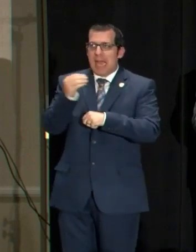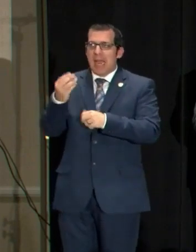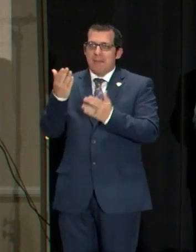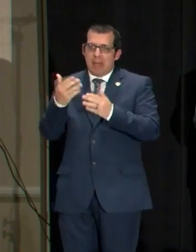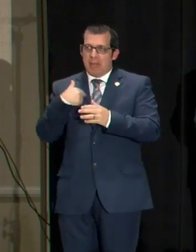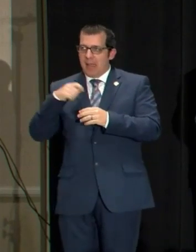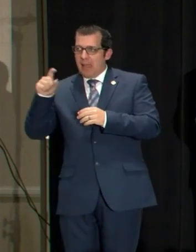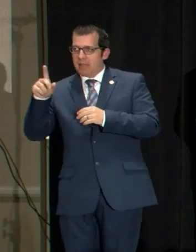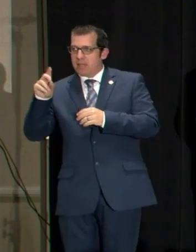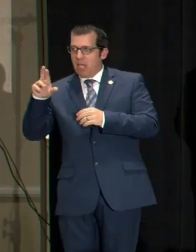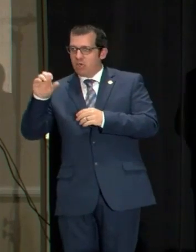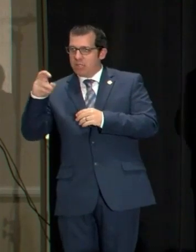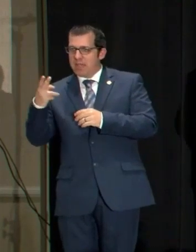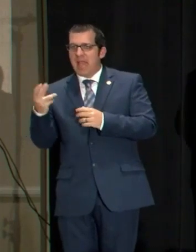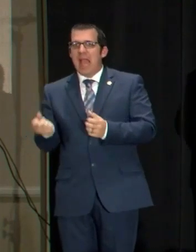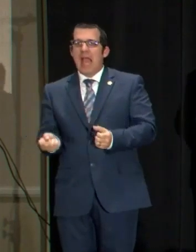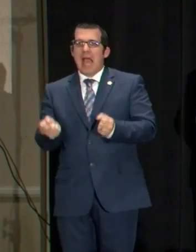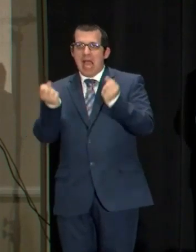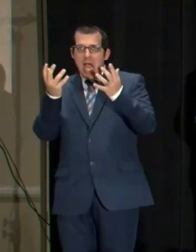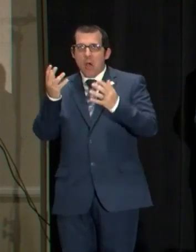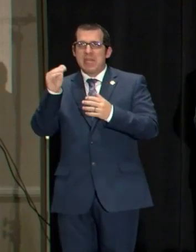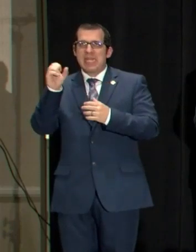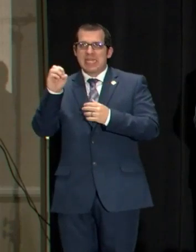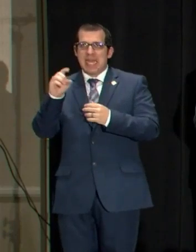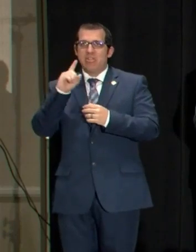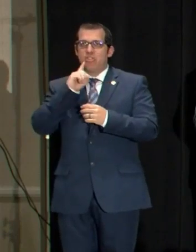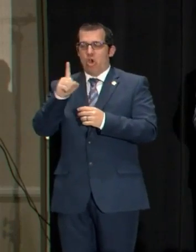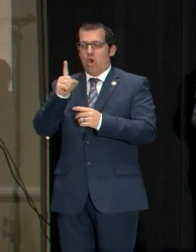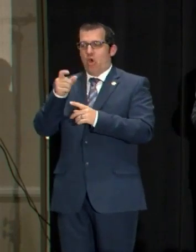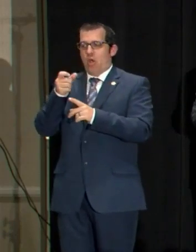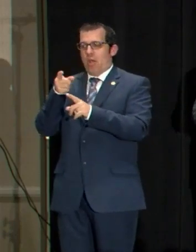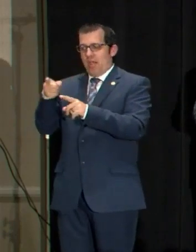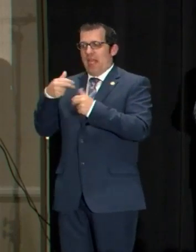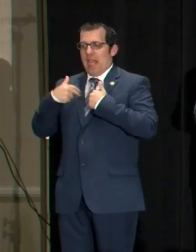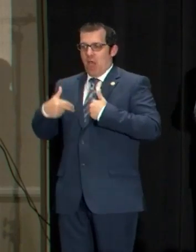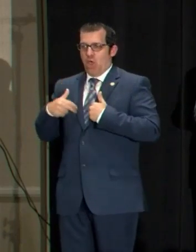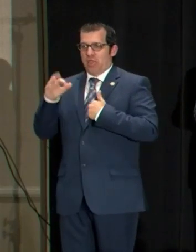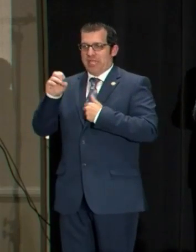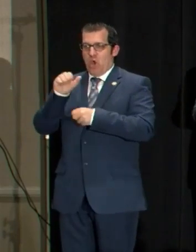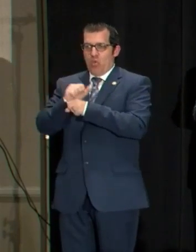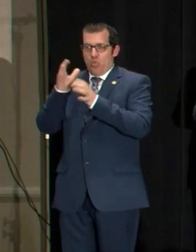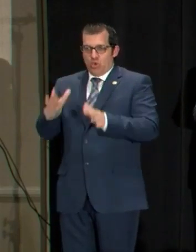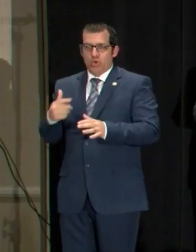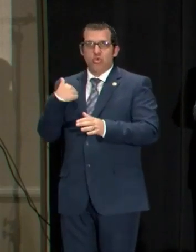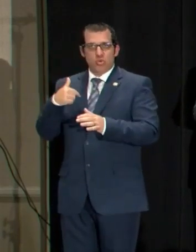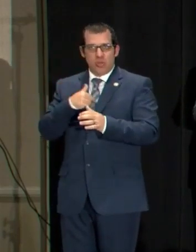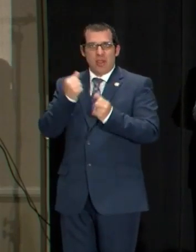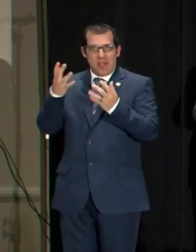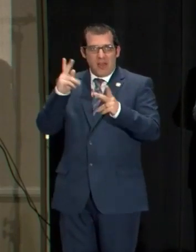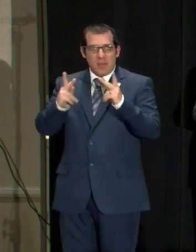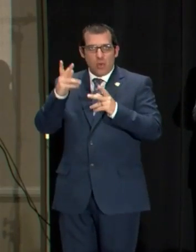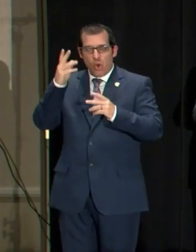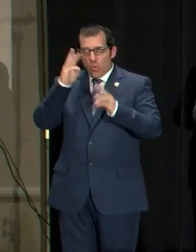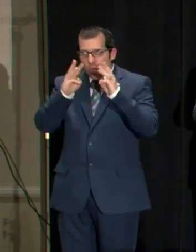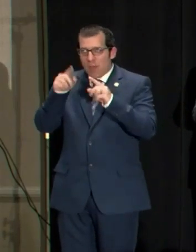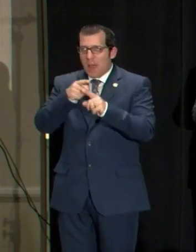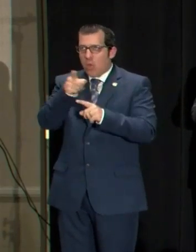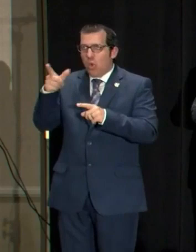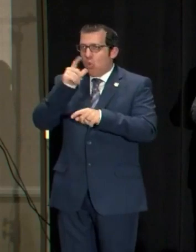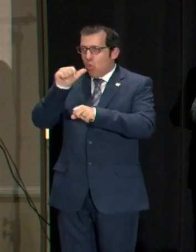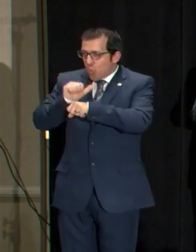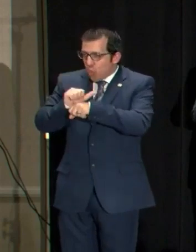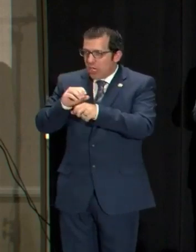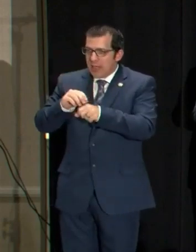Dr. Smith, how many cases in the state are healthcare workers? And there was a lot of people worried about the frontline workers and